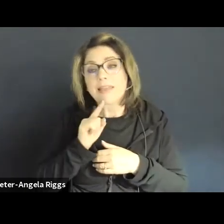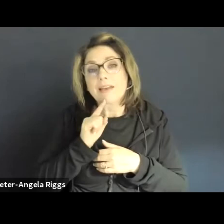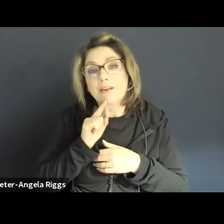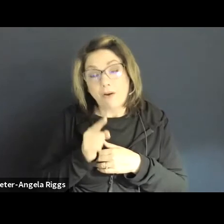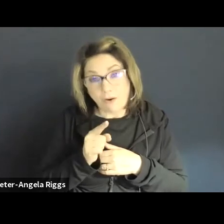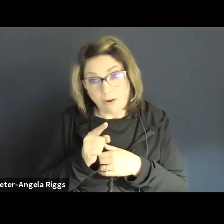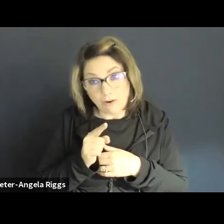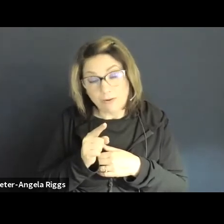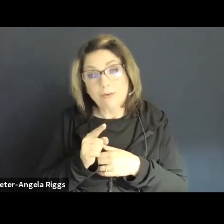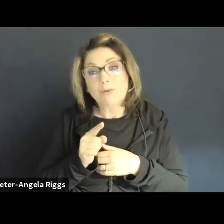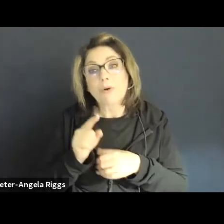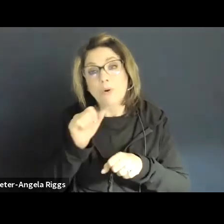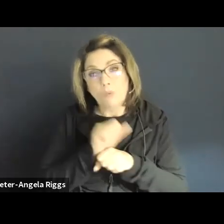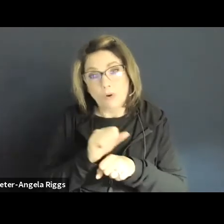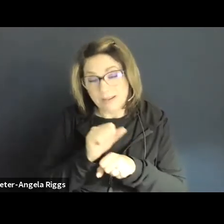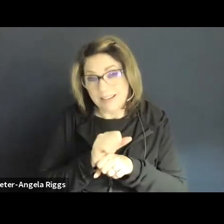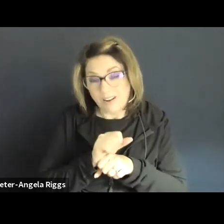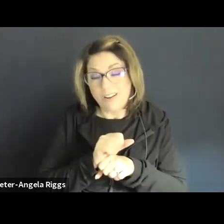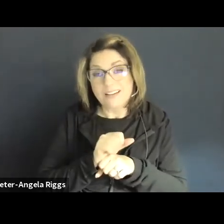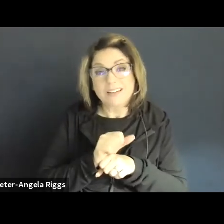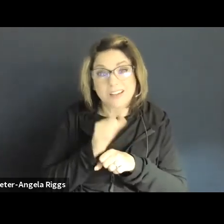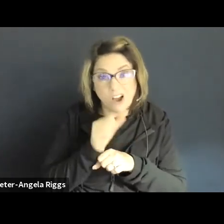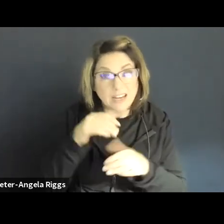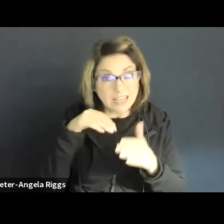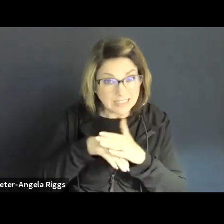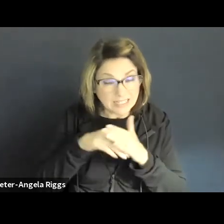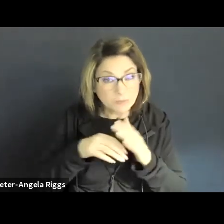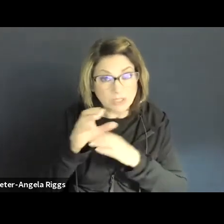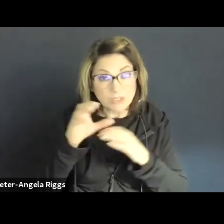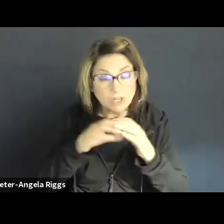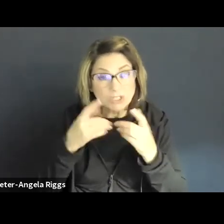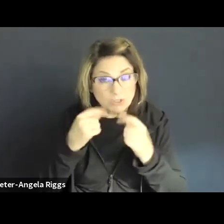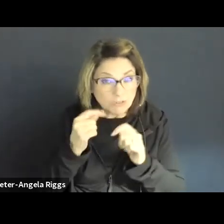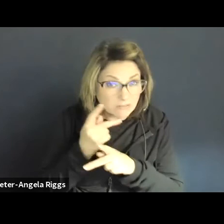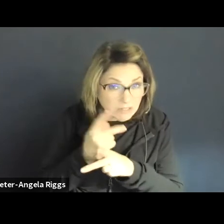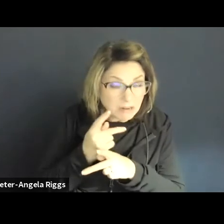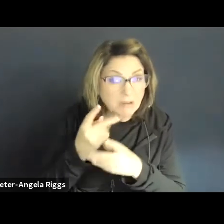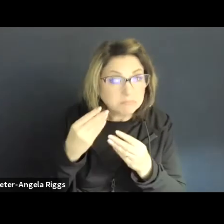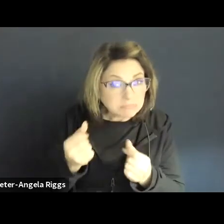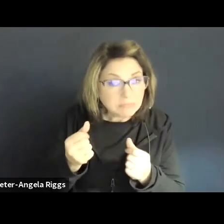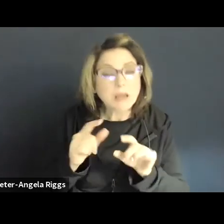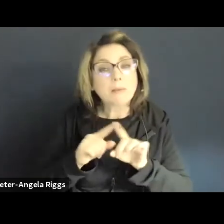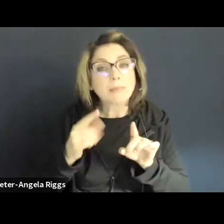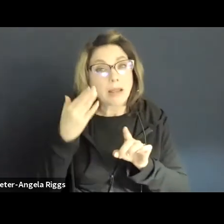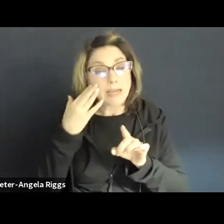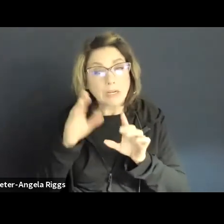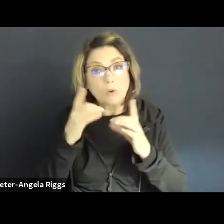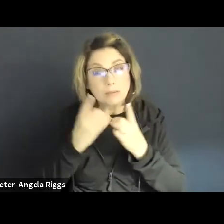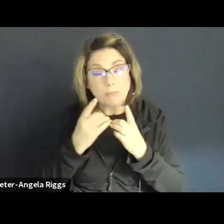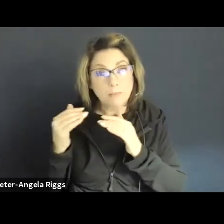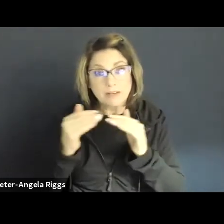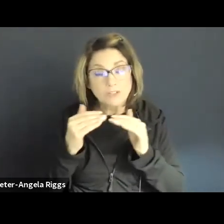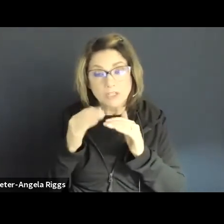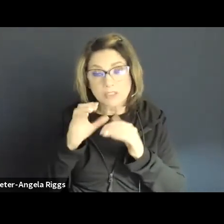pursuing inaccessible construction and trying to mitigate it. Plus, I know that Department of Justice's